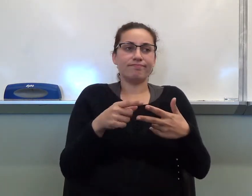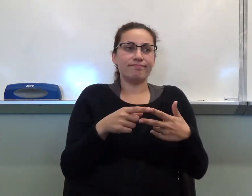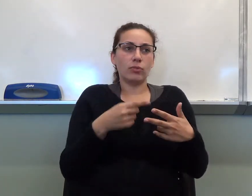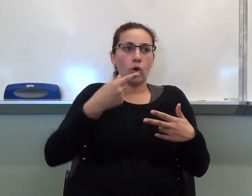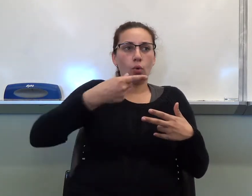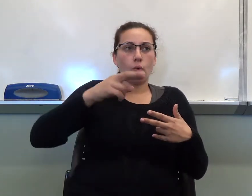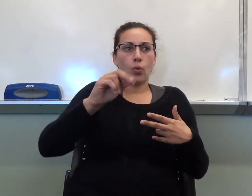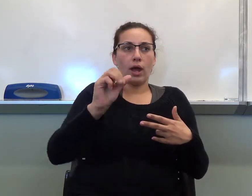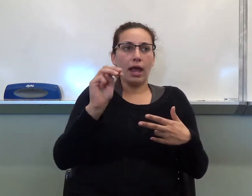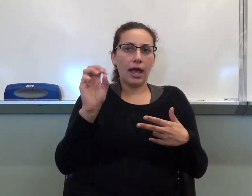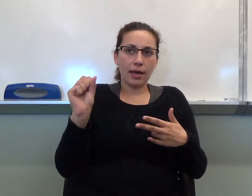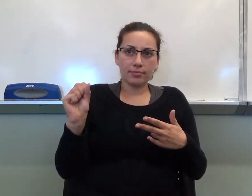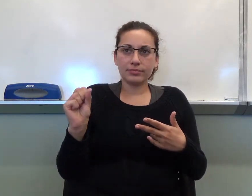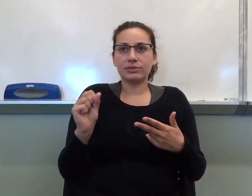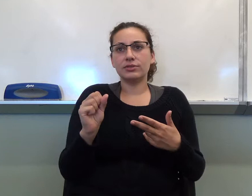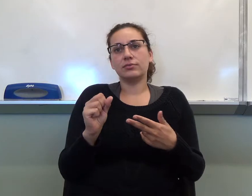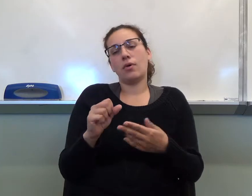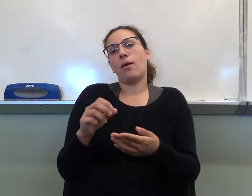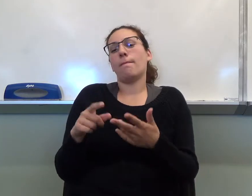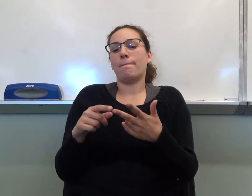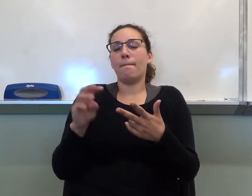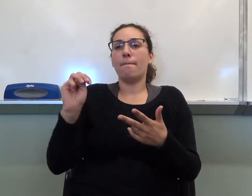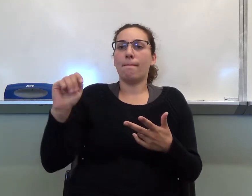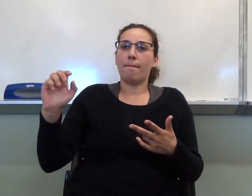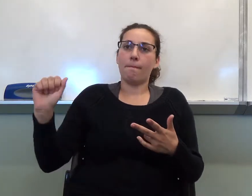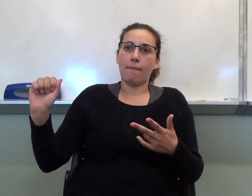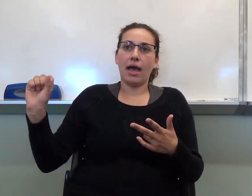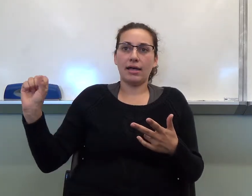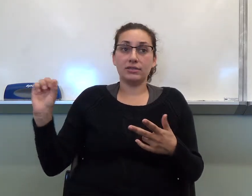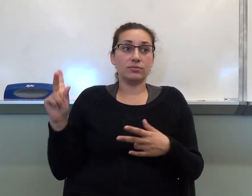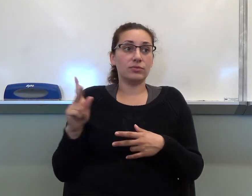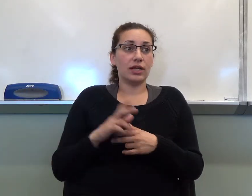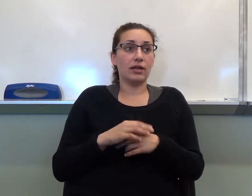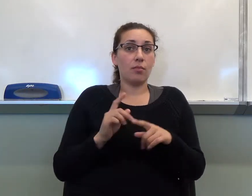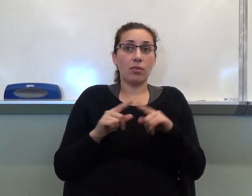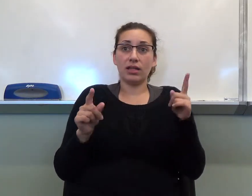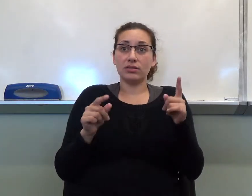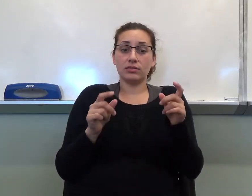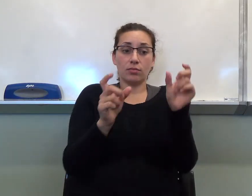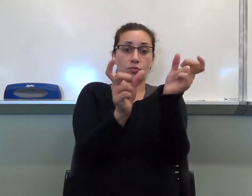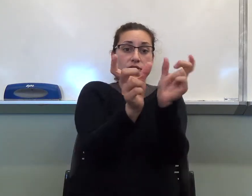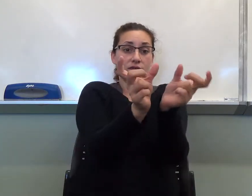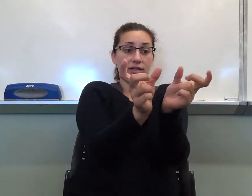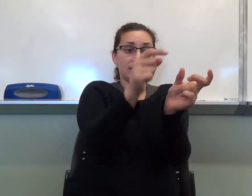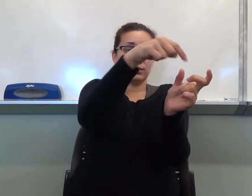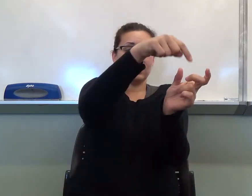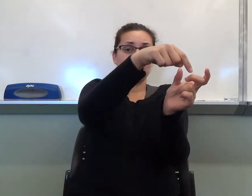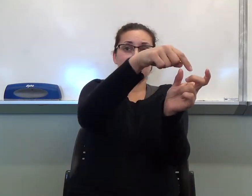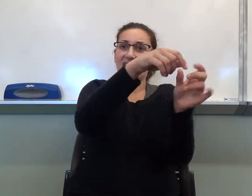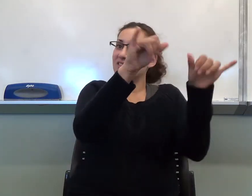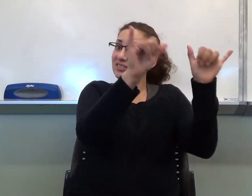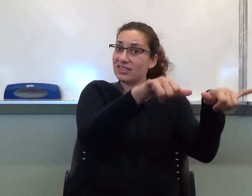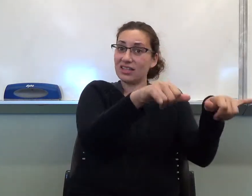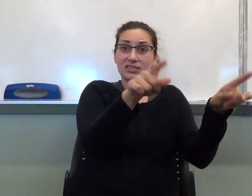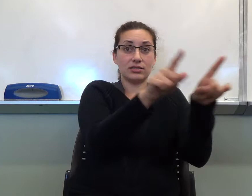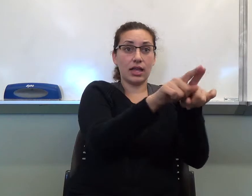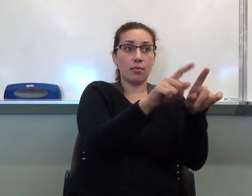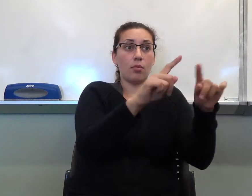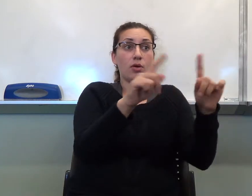mass. But the prefix line remains exactly the same. All that changes is this thing right here. Instead of talking